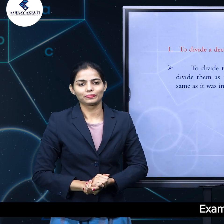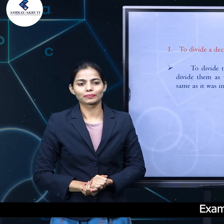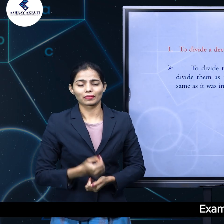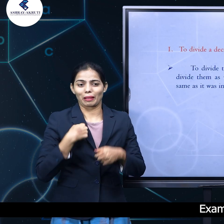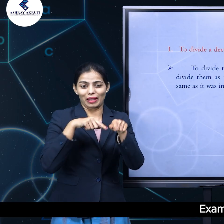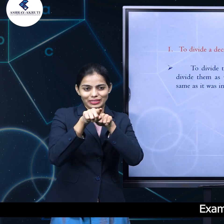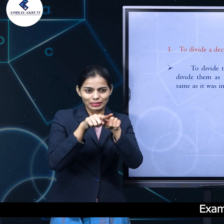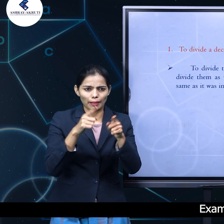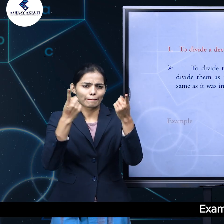Example: